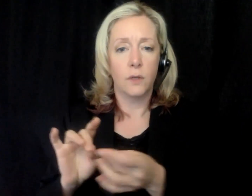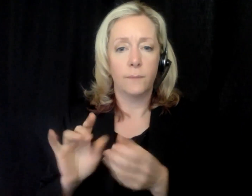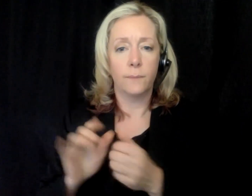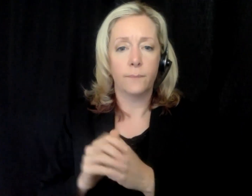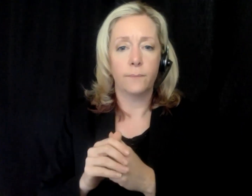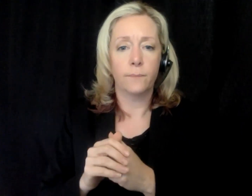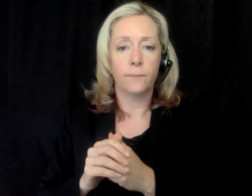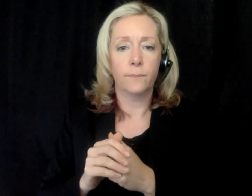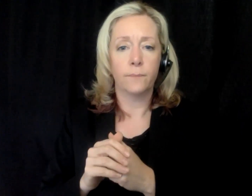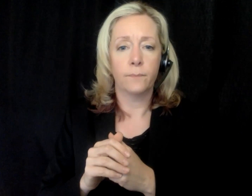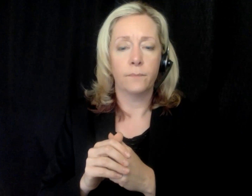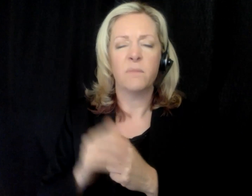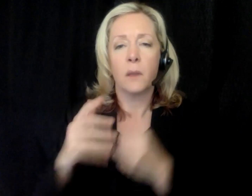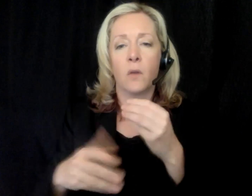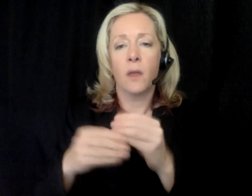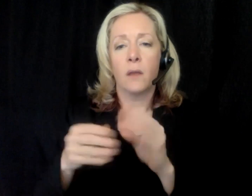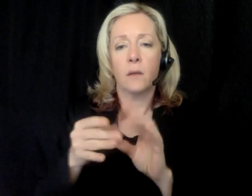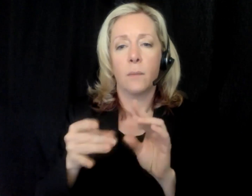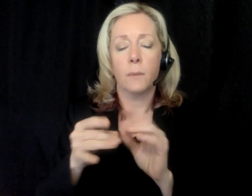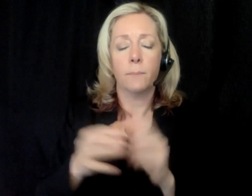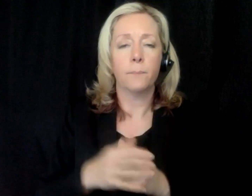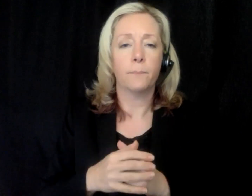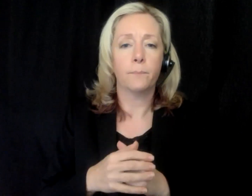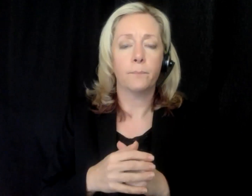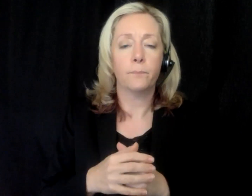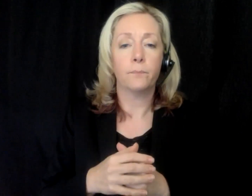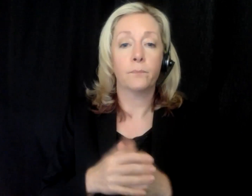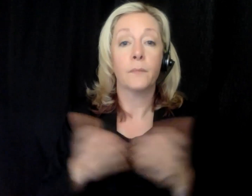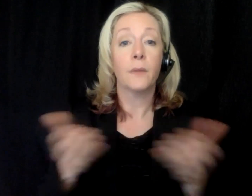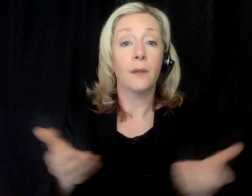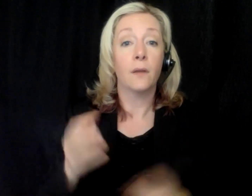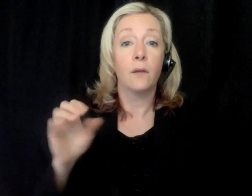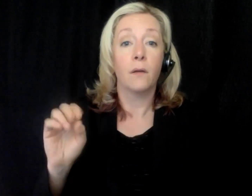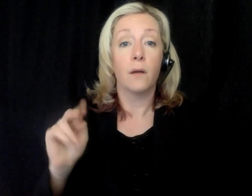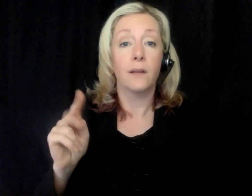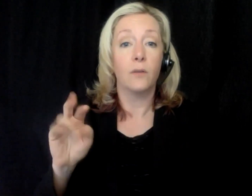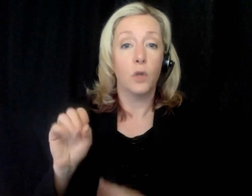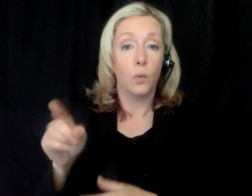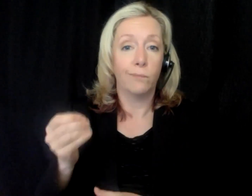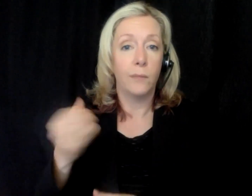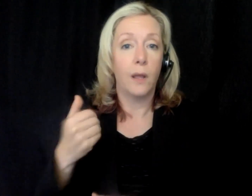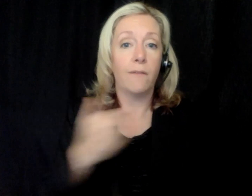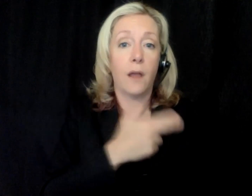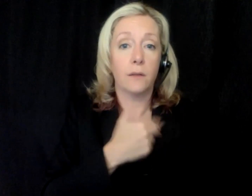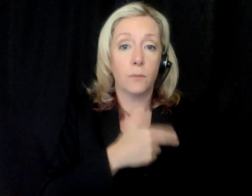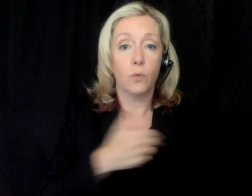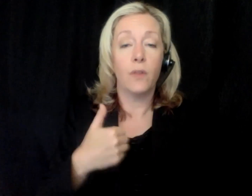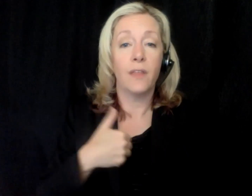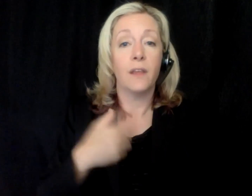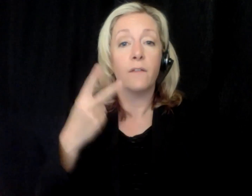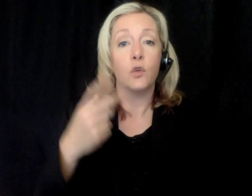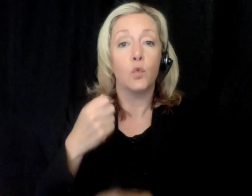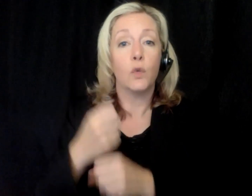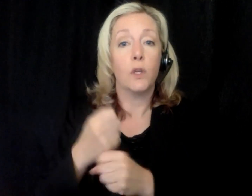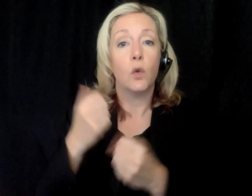sorry, Debbie, I'd also like to add to that we have a hospital here in Ontario where they have a 2-year waiting period